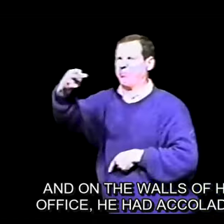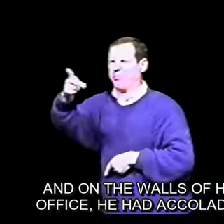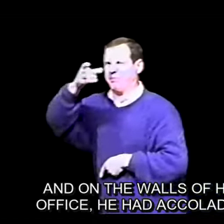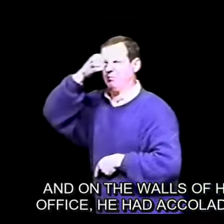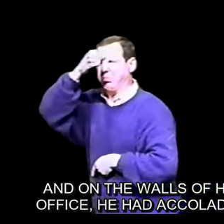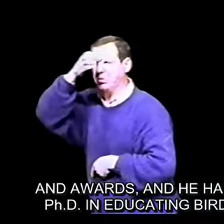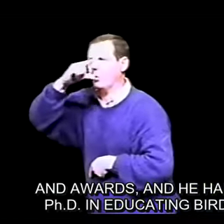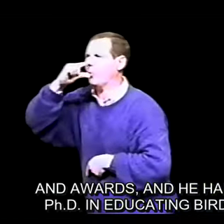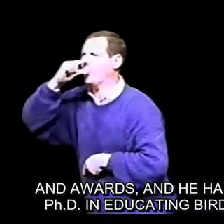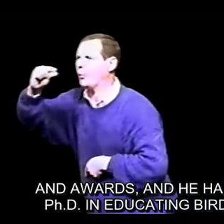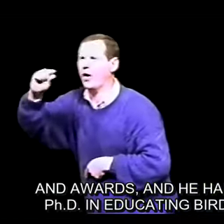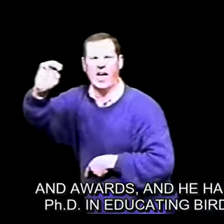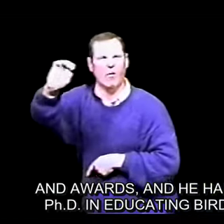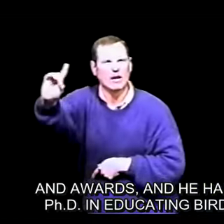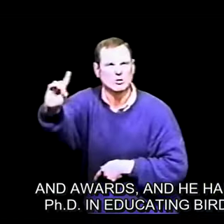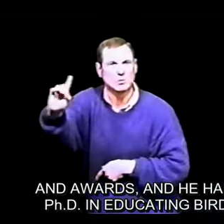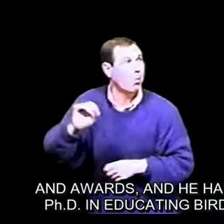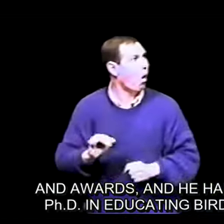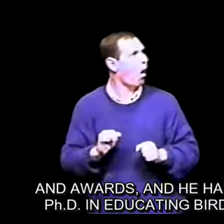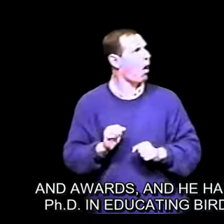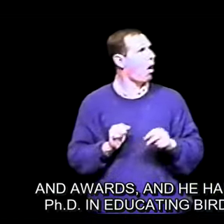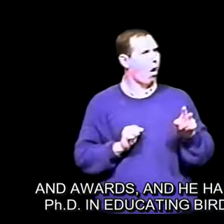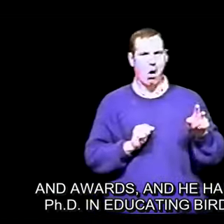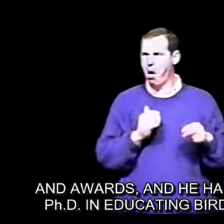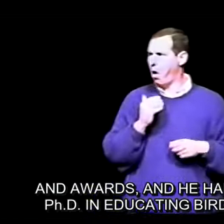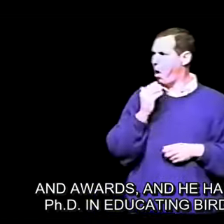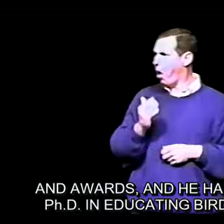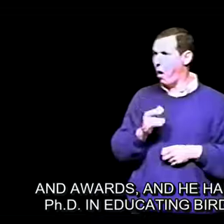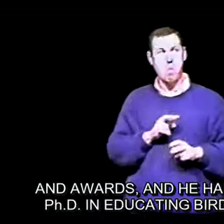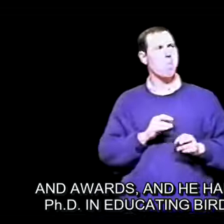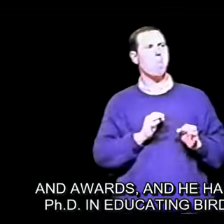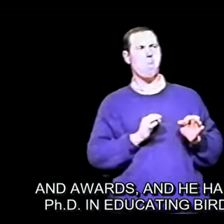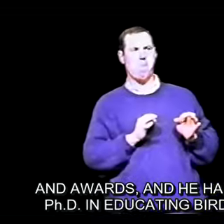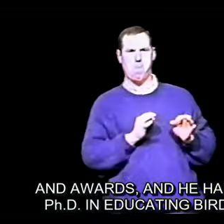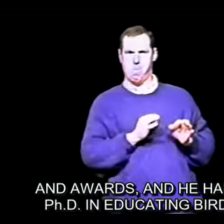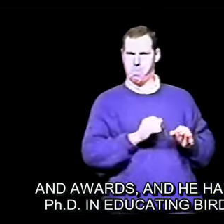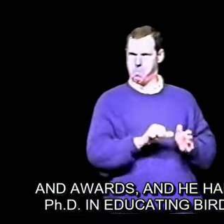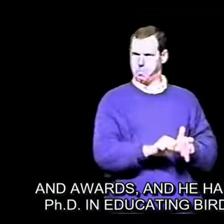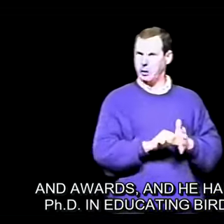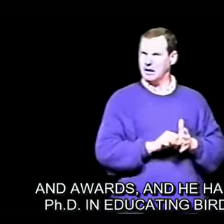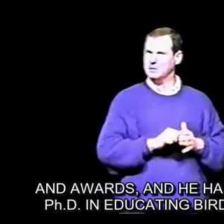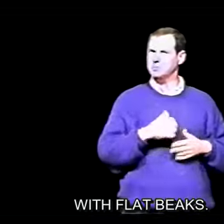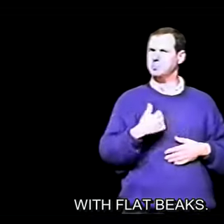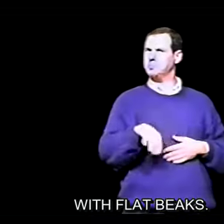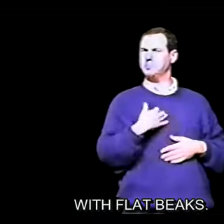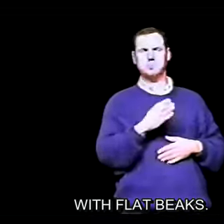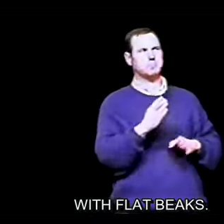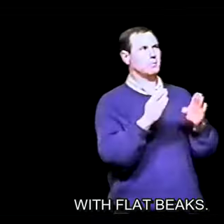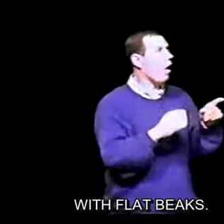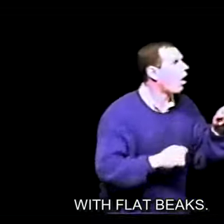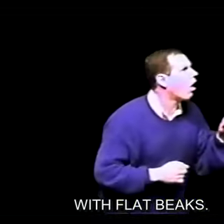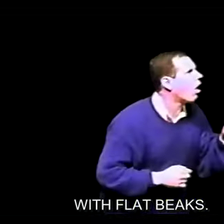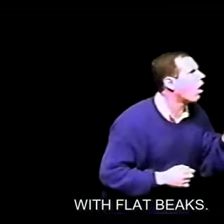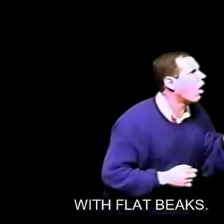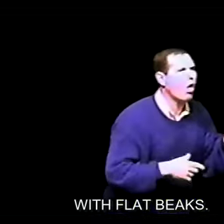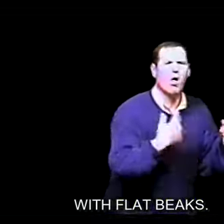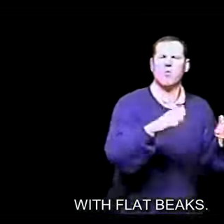accolades and awards, and he had a PhD in educating birds with flat beaks. And so